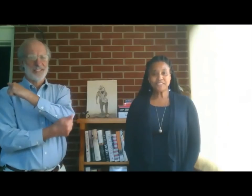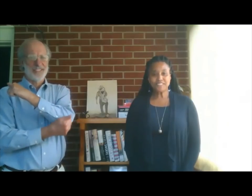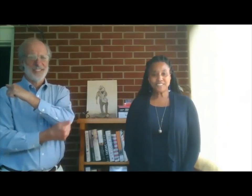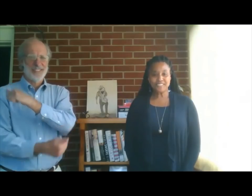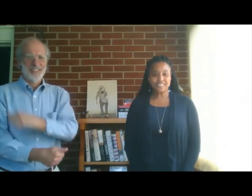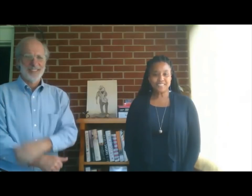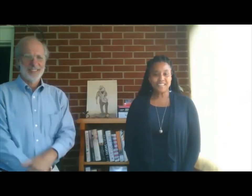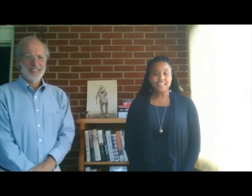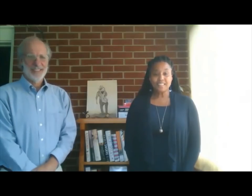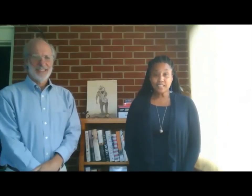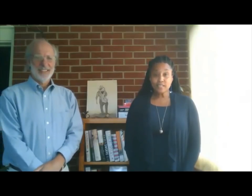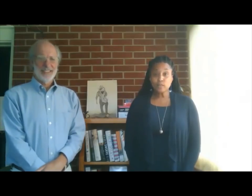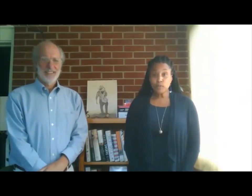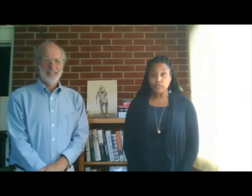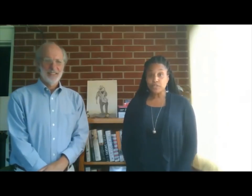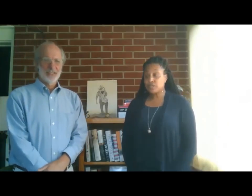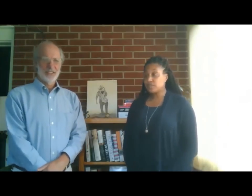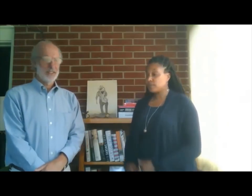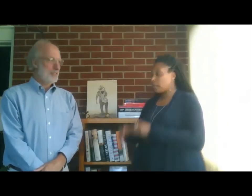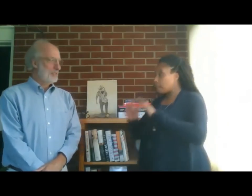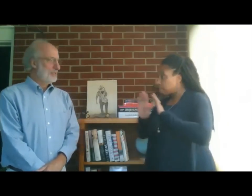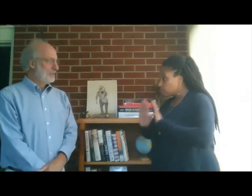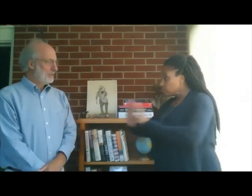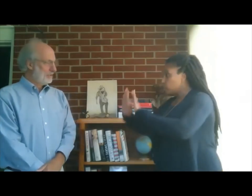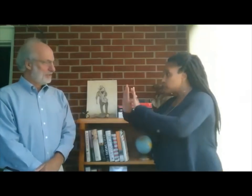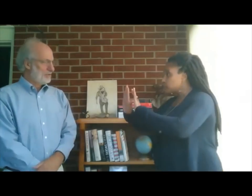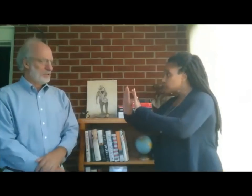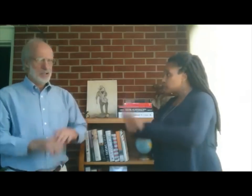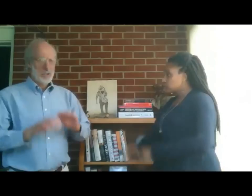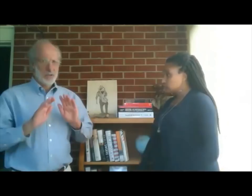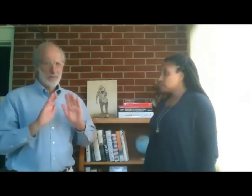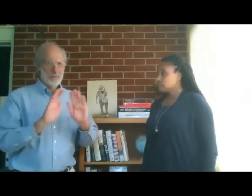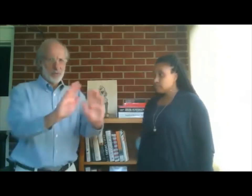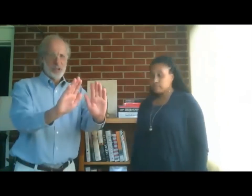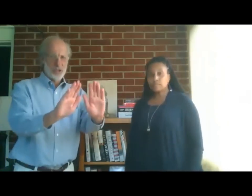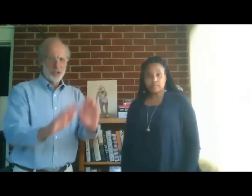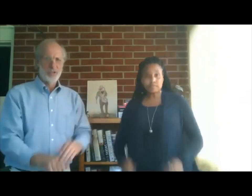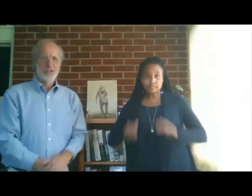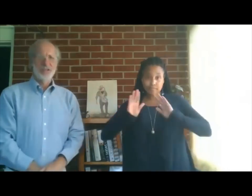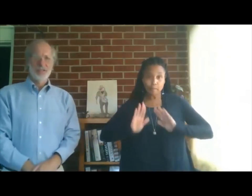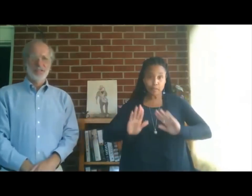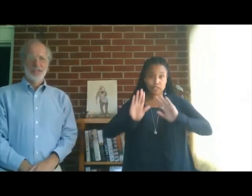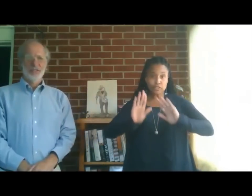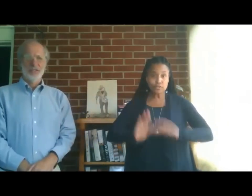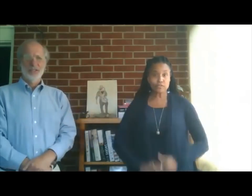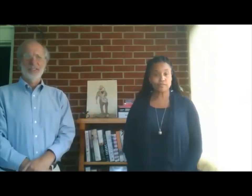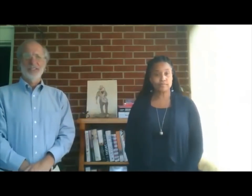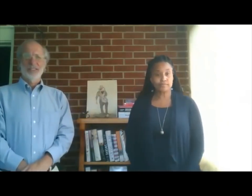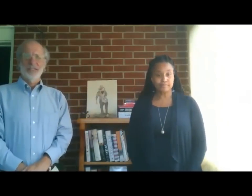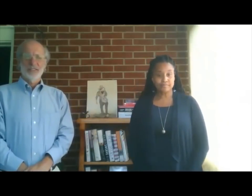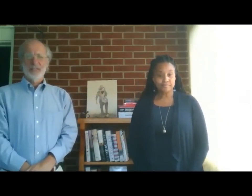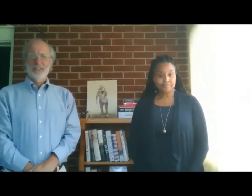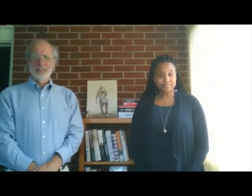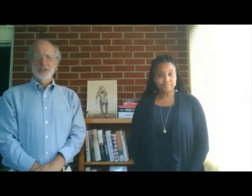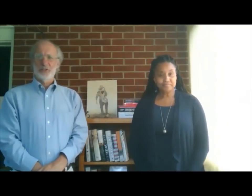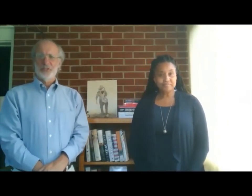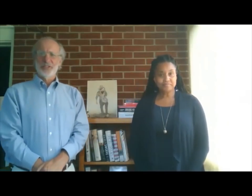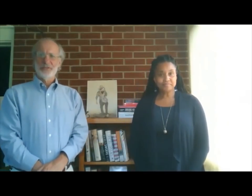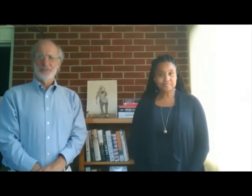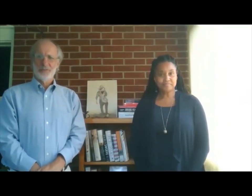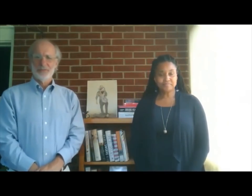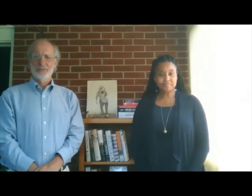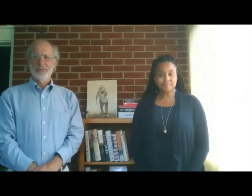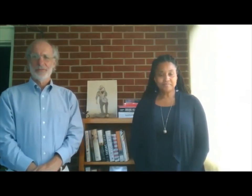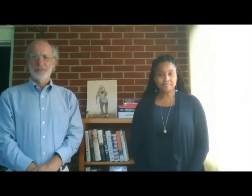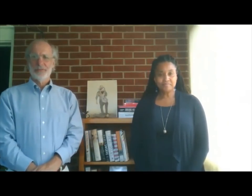Cracker. Good. Next is push. Push. Push. Push. Your